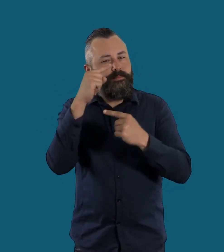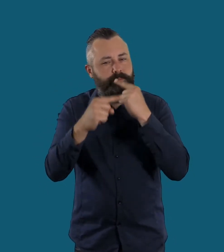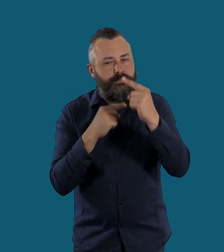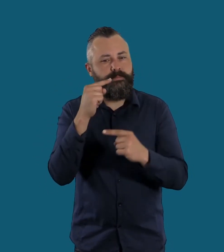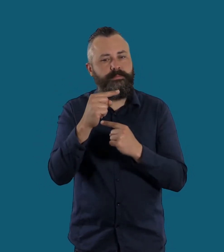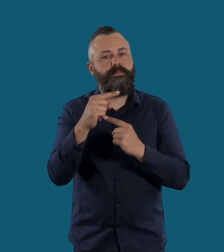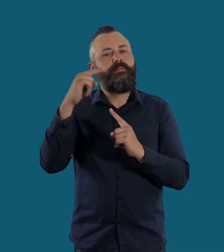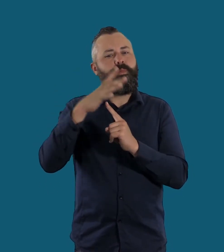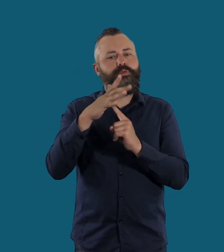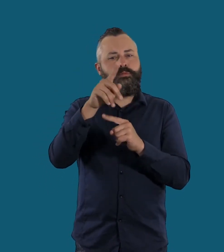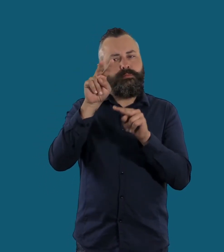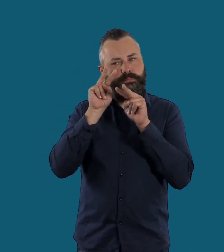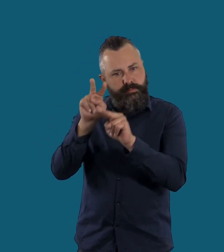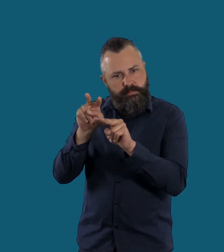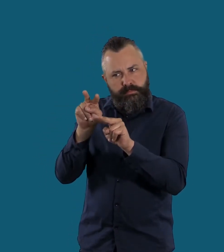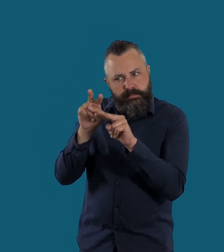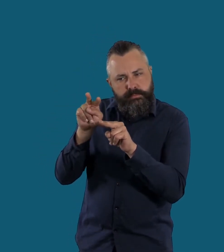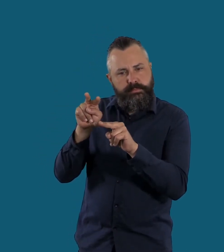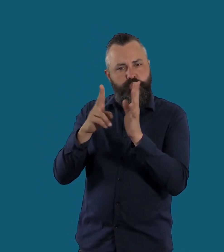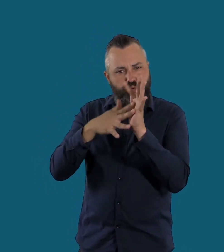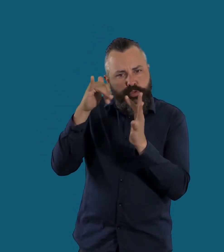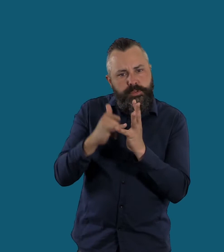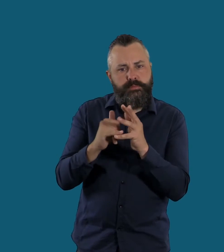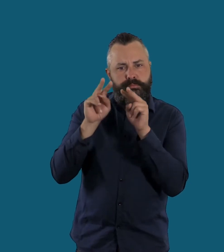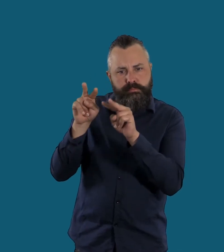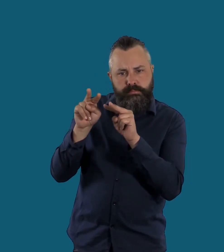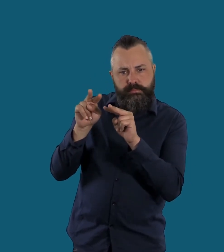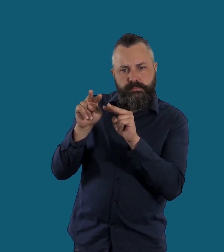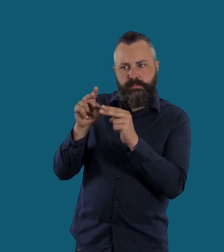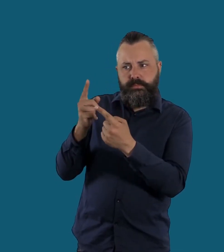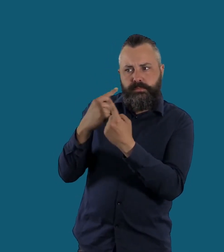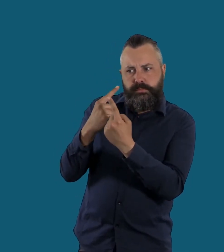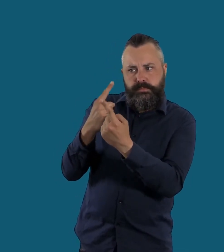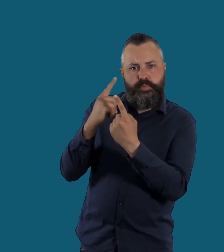You'll need to pay close attention to the relevant authorities for each bushfire emergency.